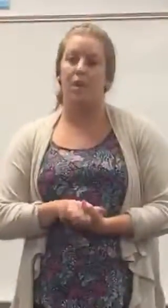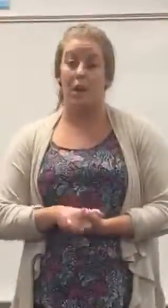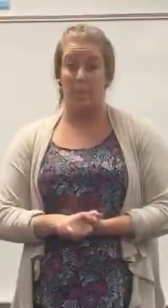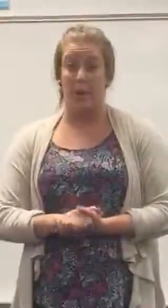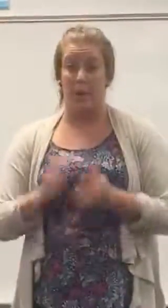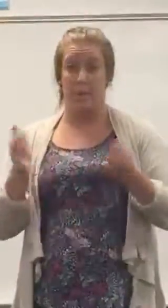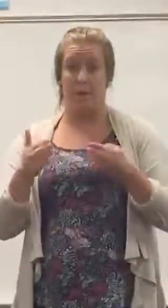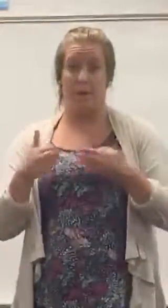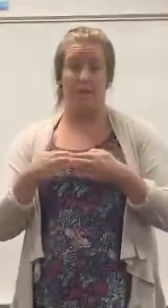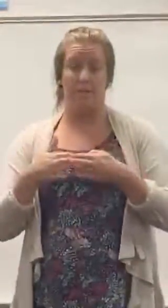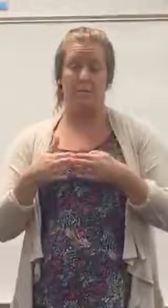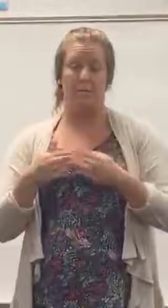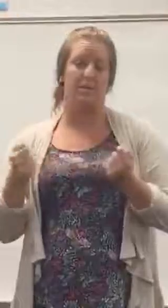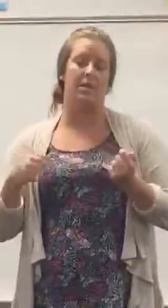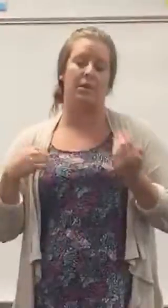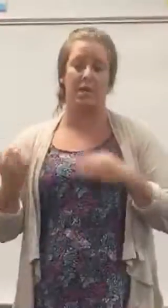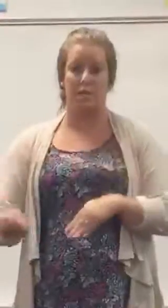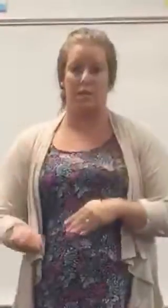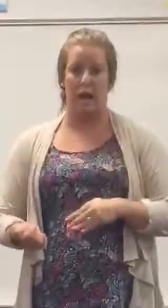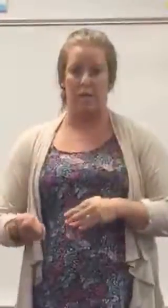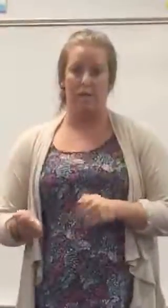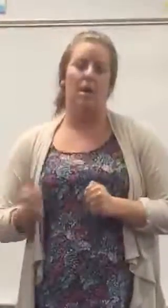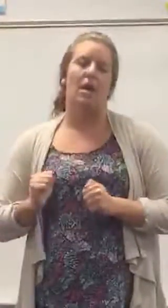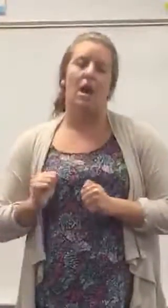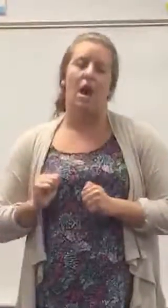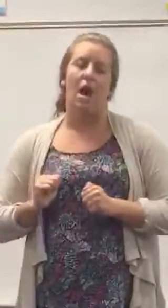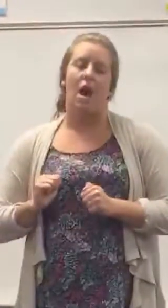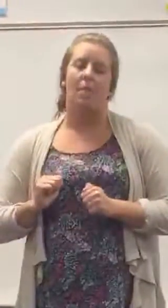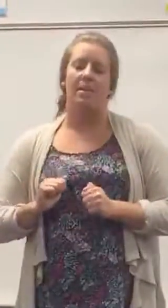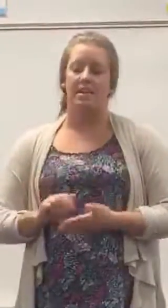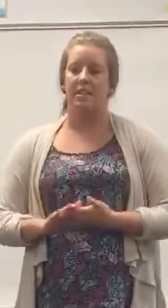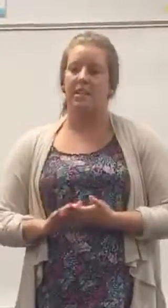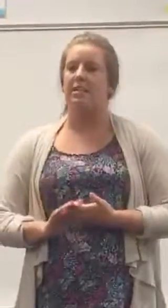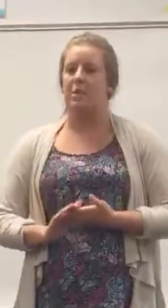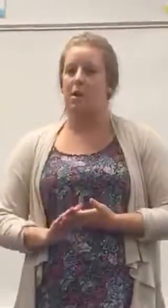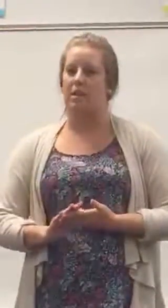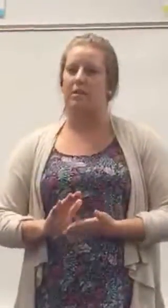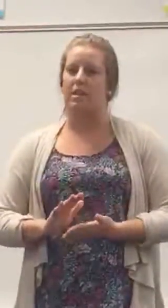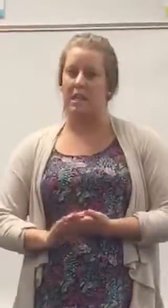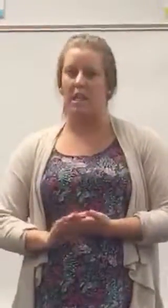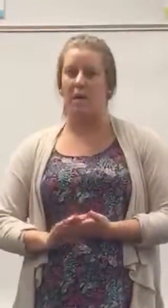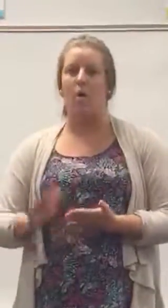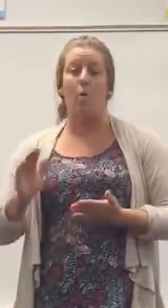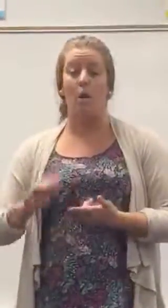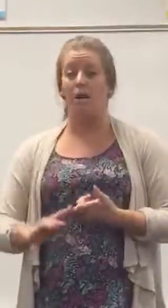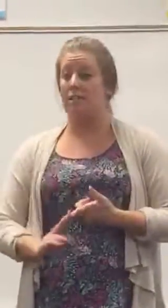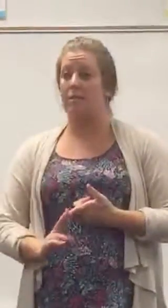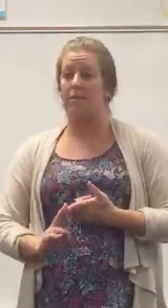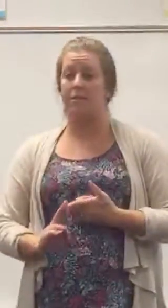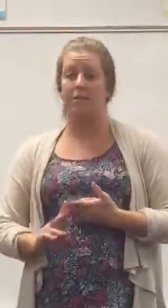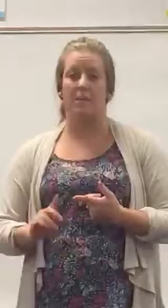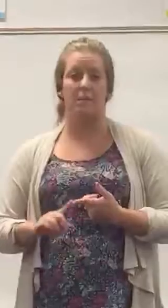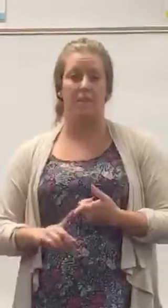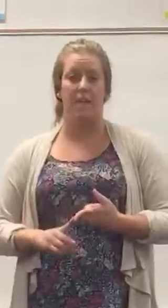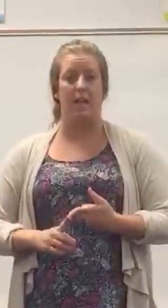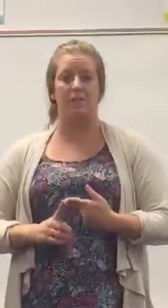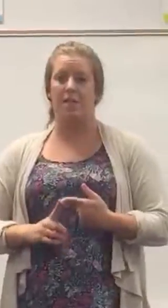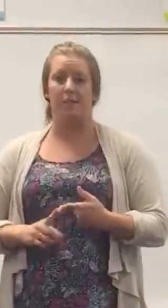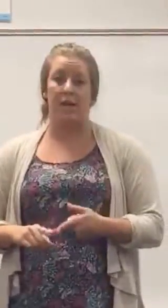going to pair up at your tables, and then you're going to share out. And these are the things that I want you to be thinking about. What are some different types of technology and ways